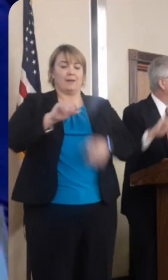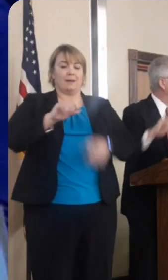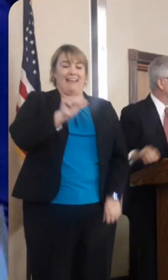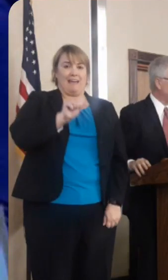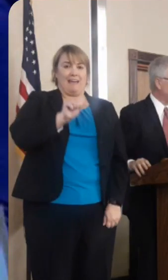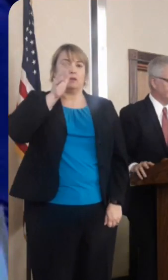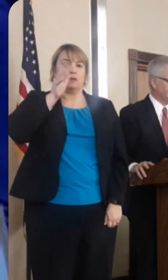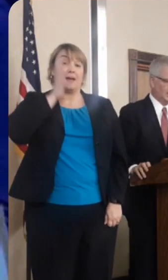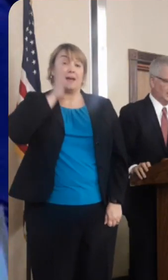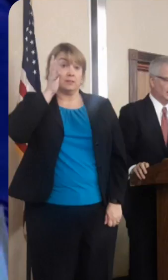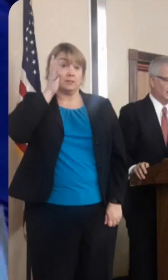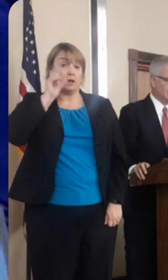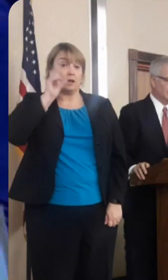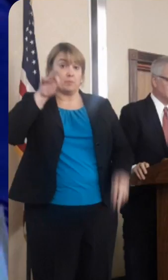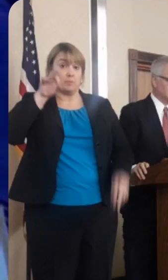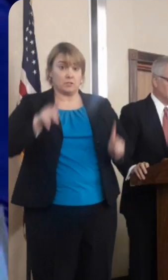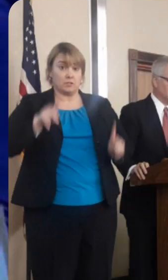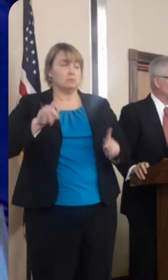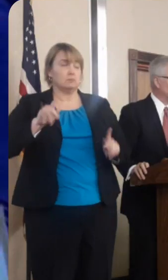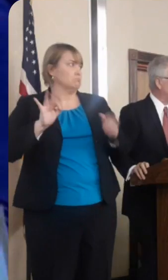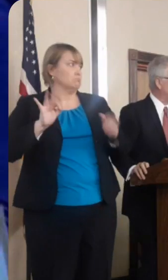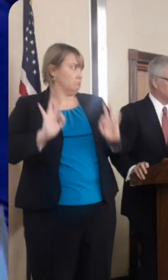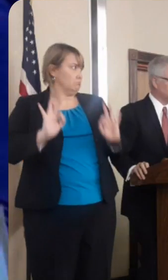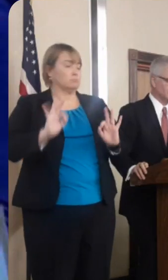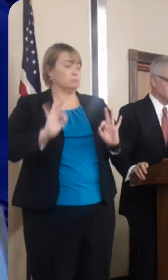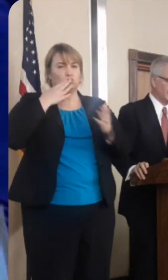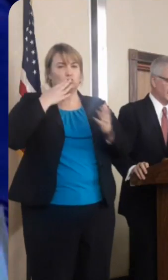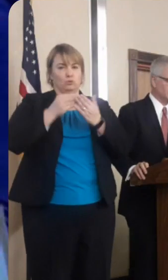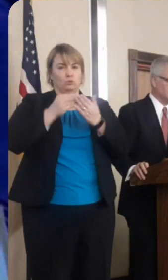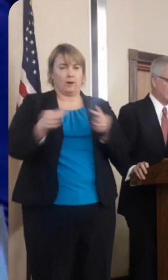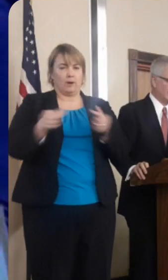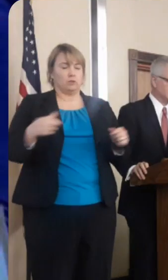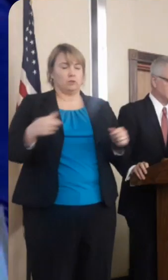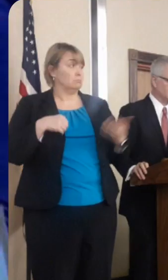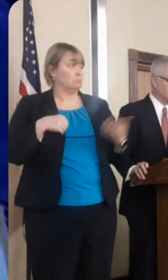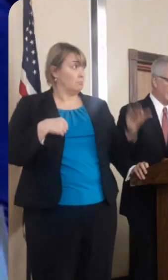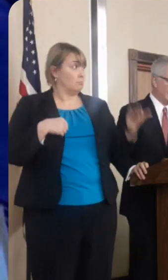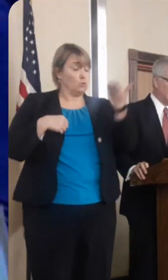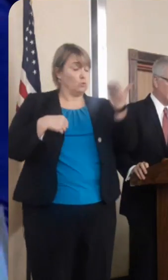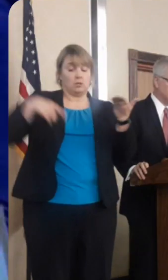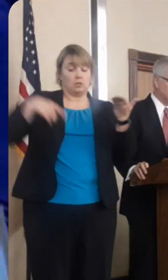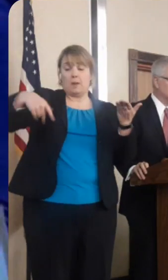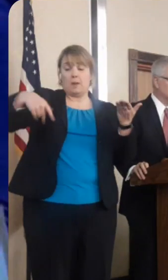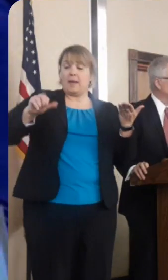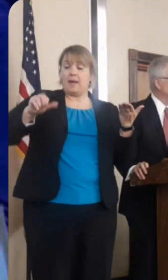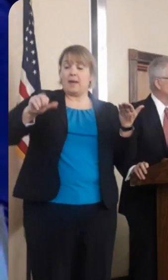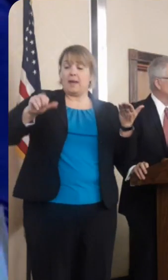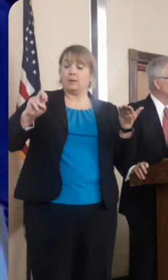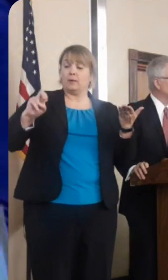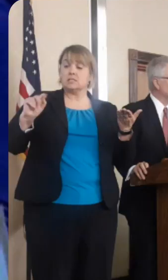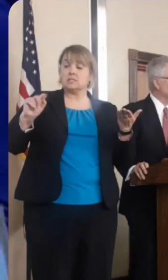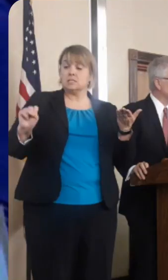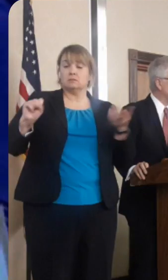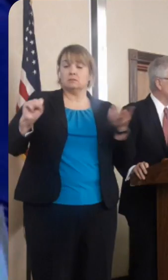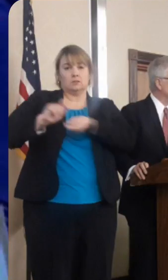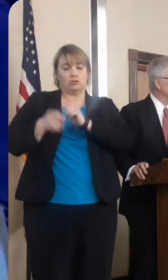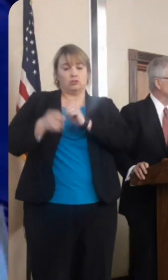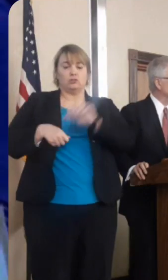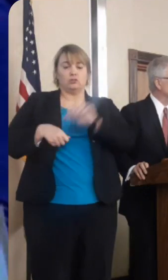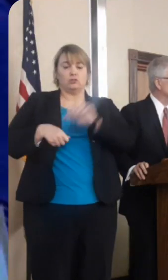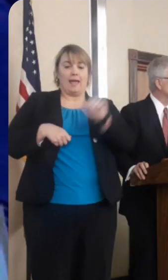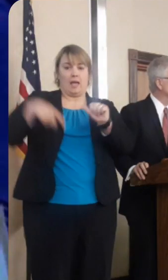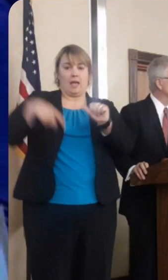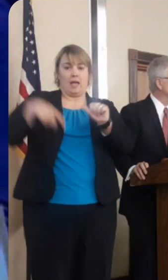Great. So the motion is to change parents to a parent. Is there a second? Yes,